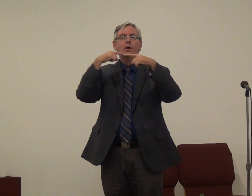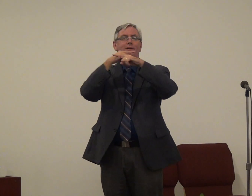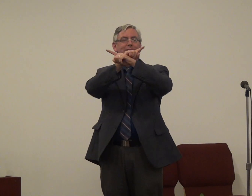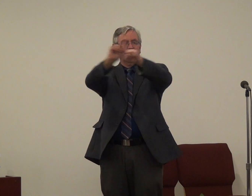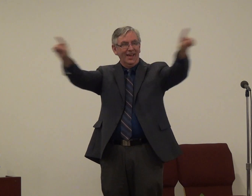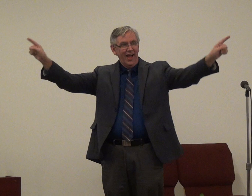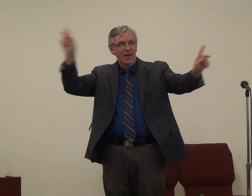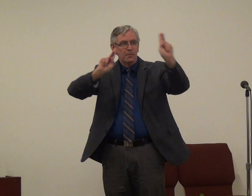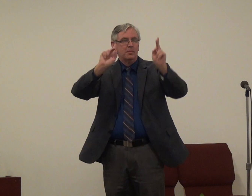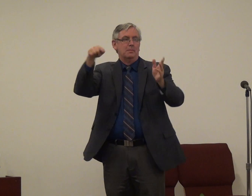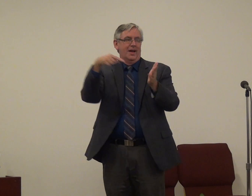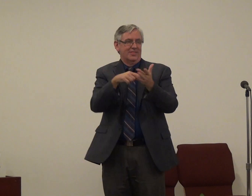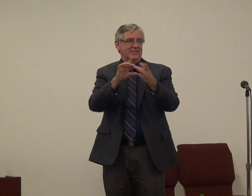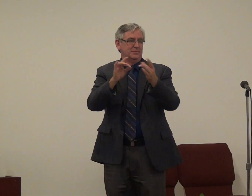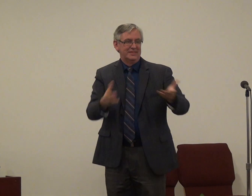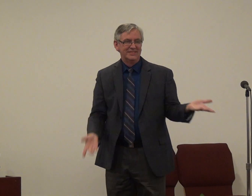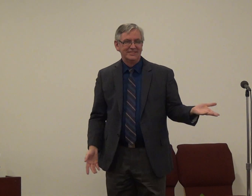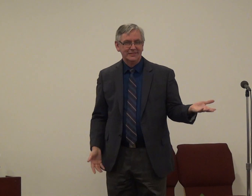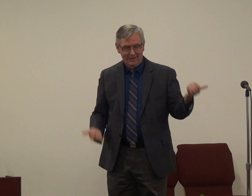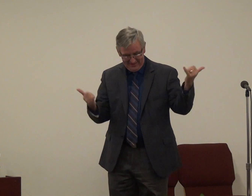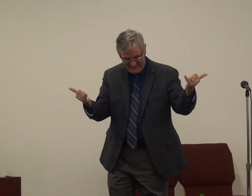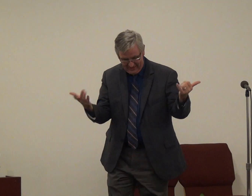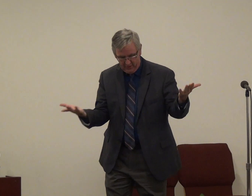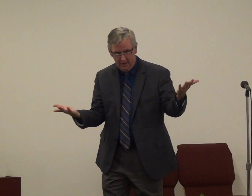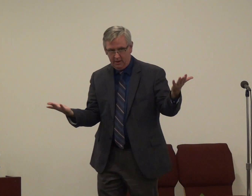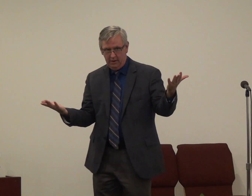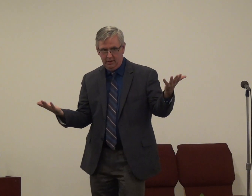commanded us to go and tell people this message.